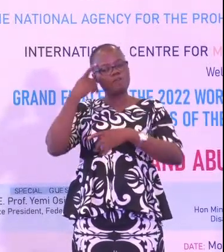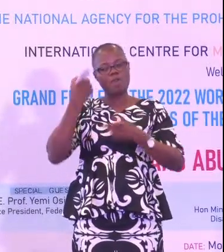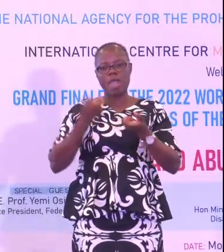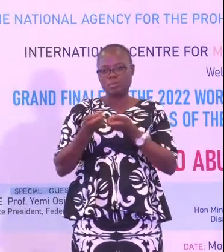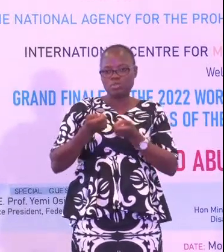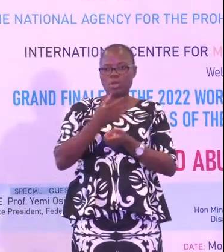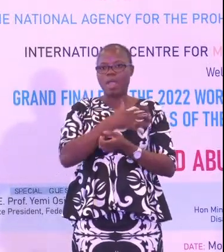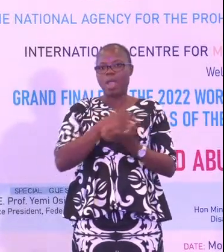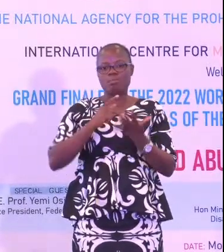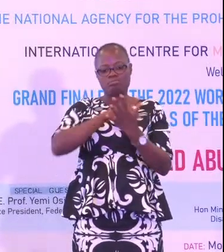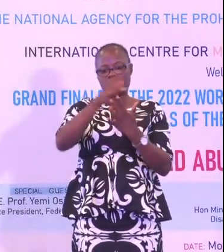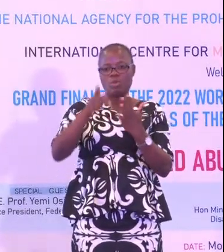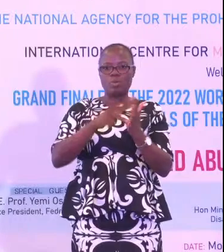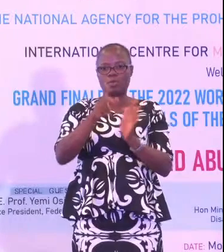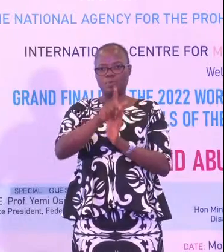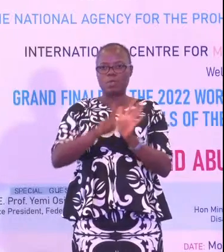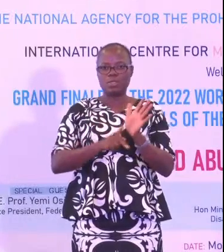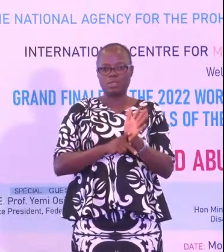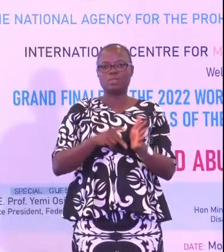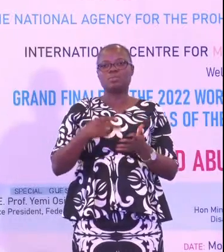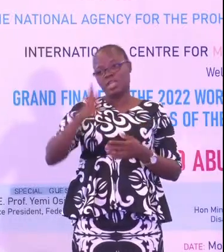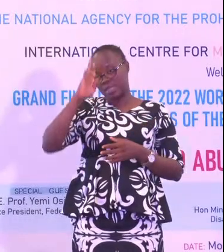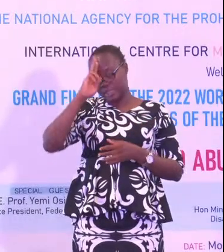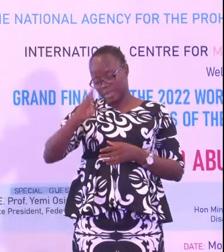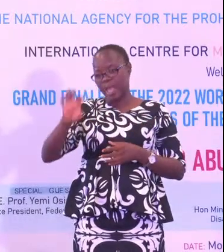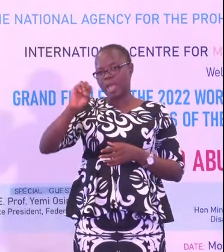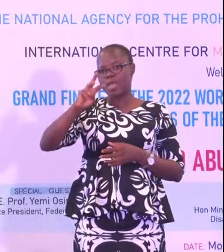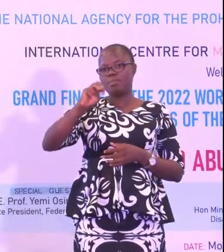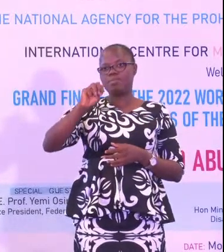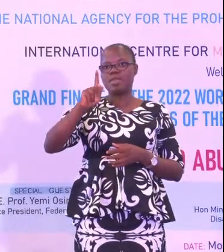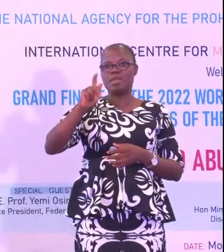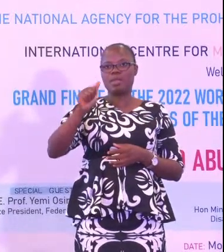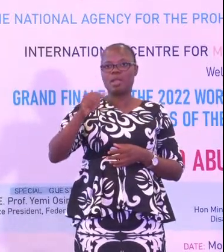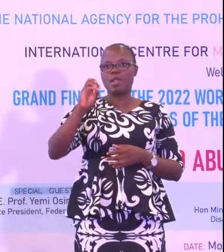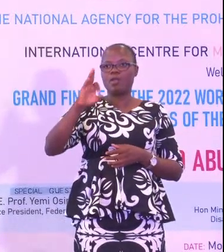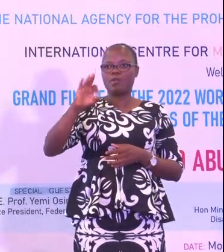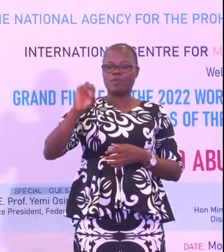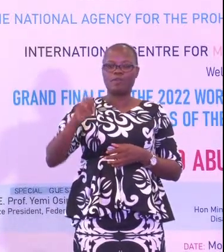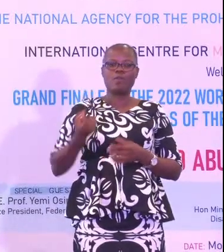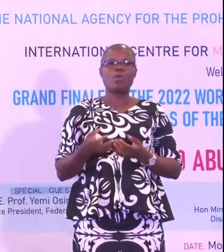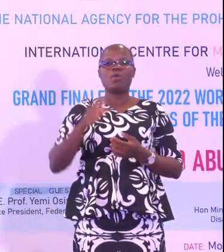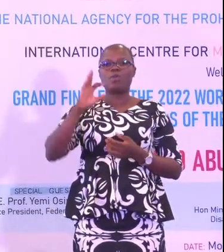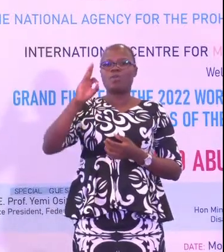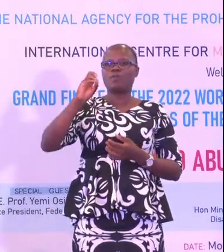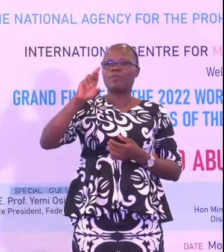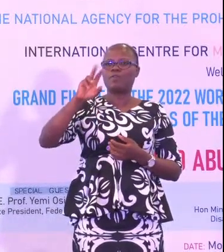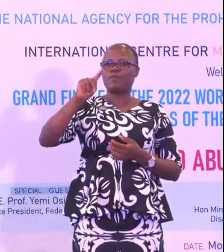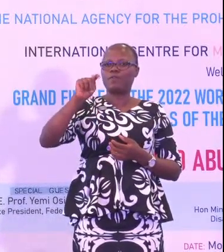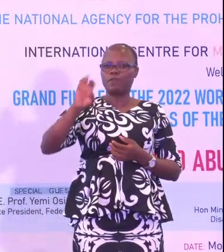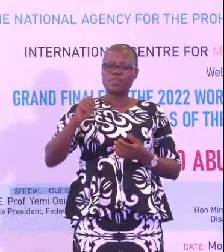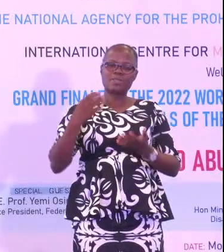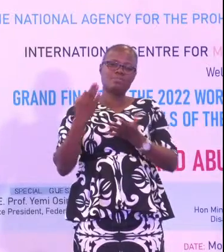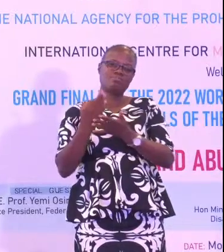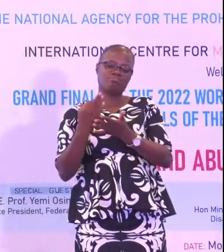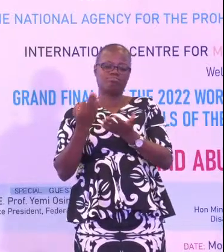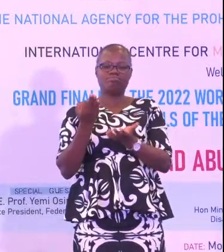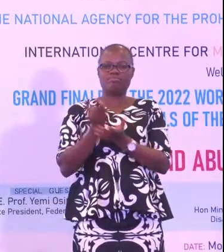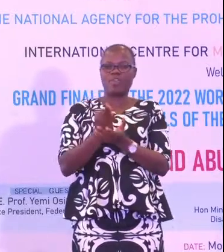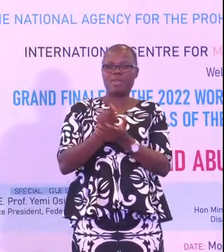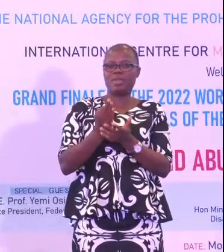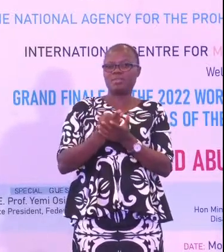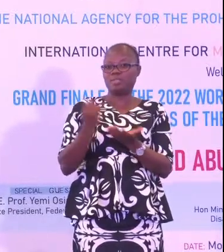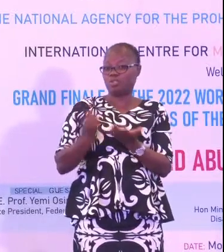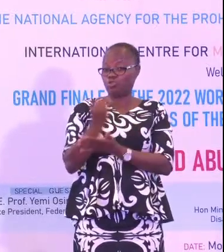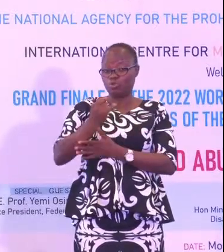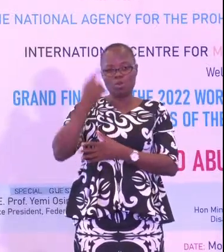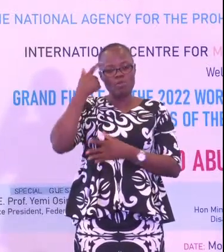Administration and Public Policies, Sir Emeka Ofo Foundation, Fortem Microfinance Institution, for